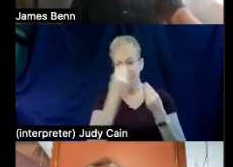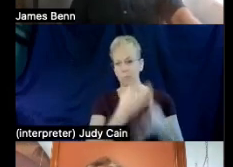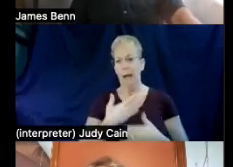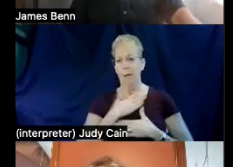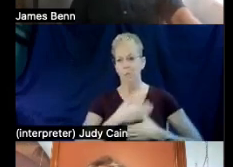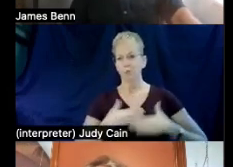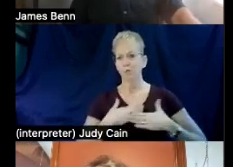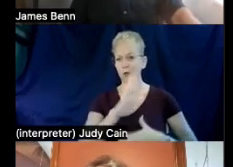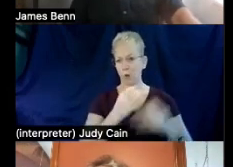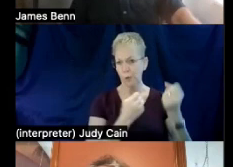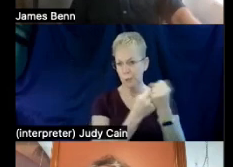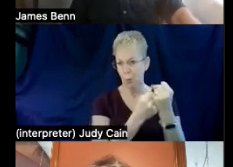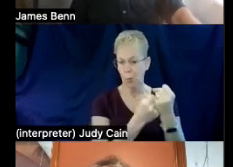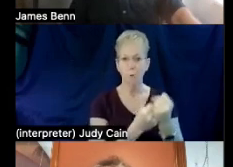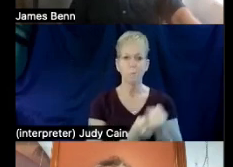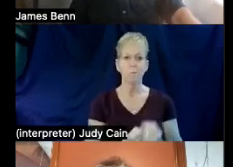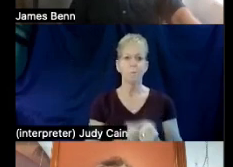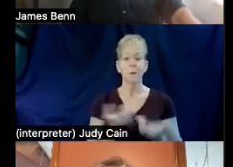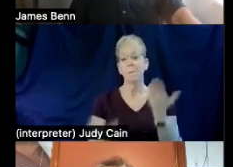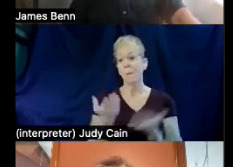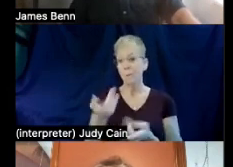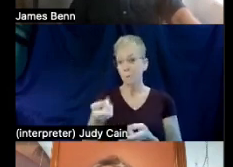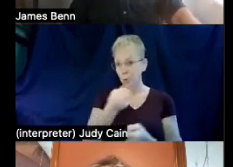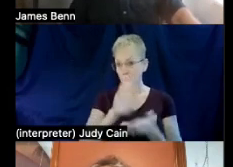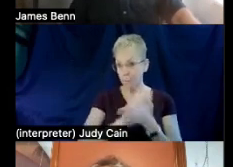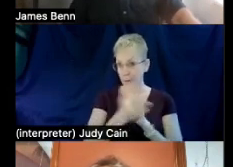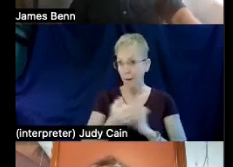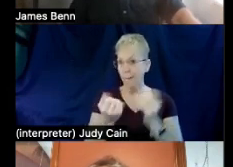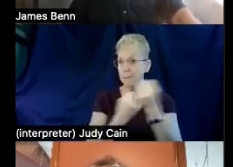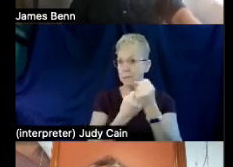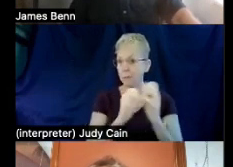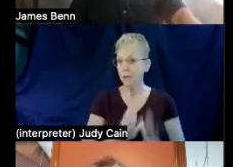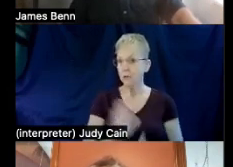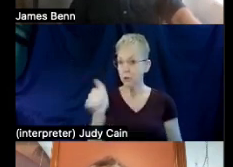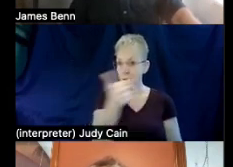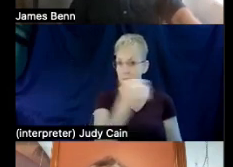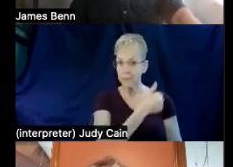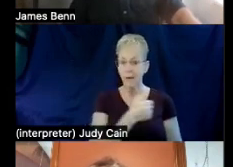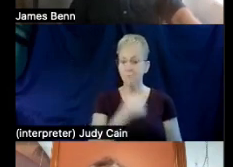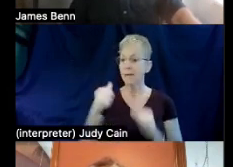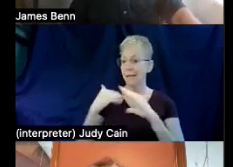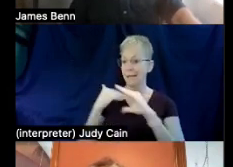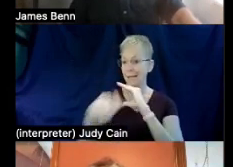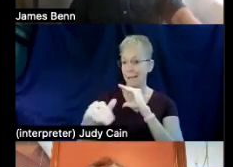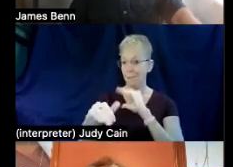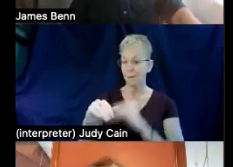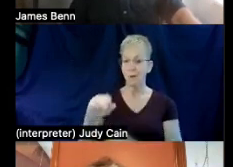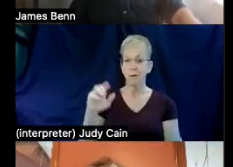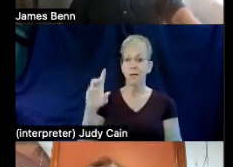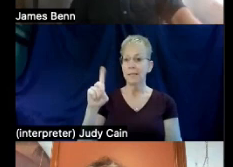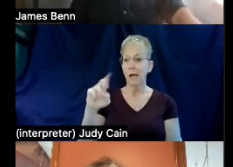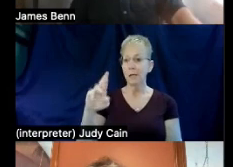this. Consider becoming a sponsor yourself. You can do that by emailing us at